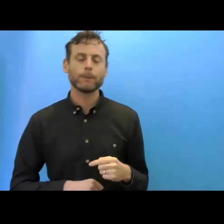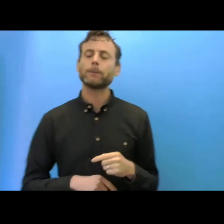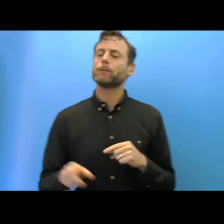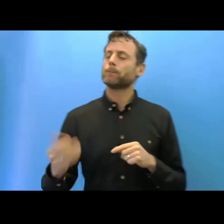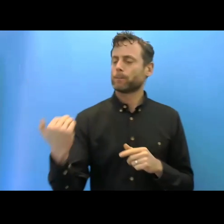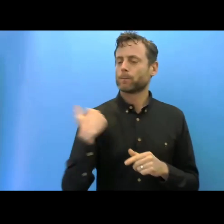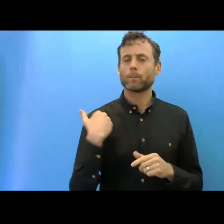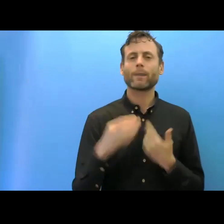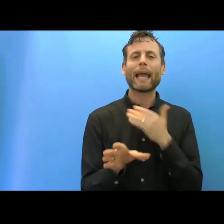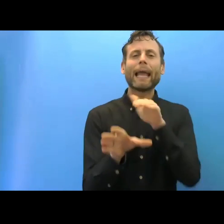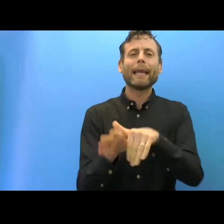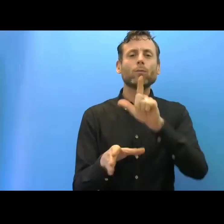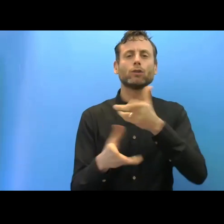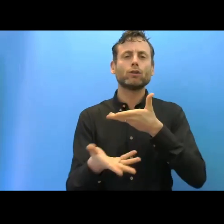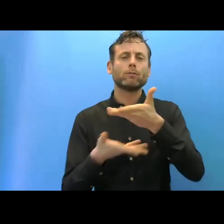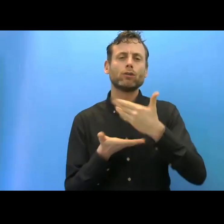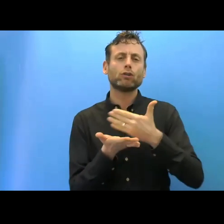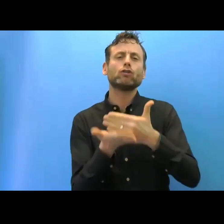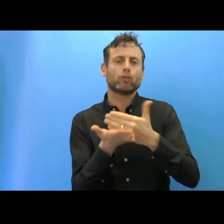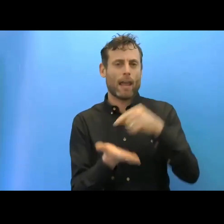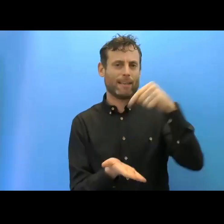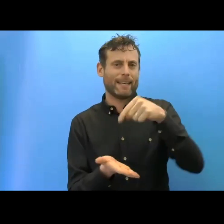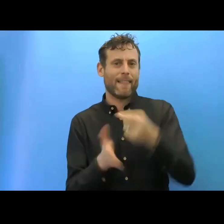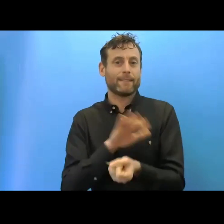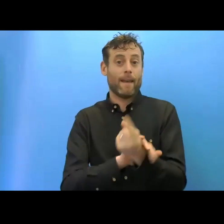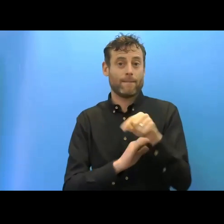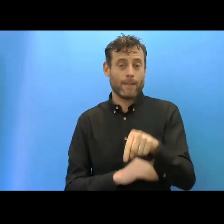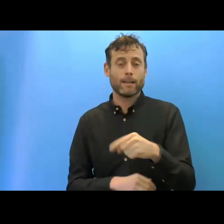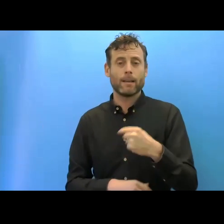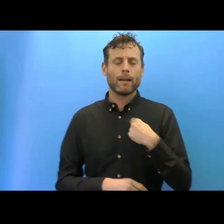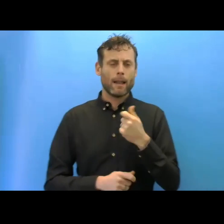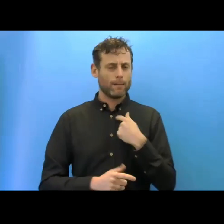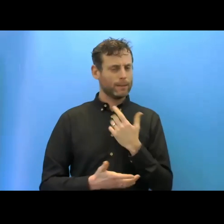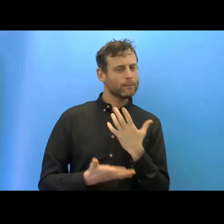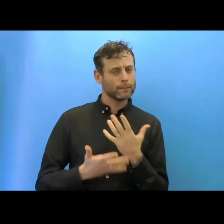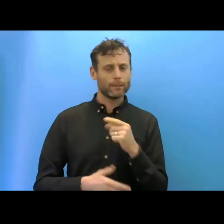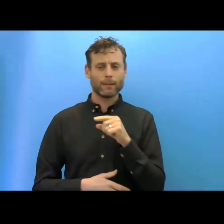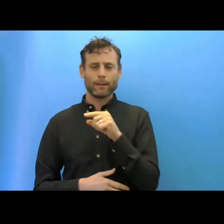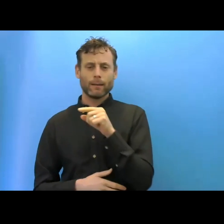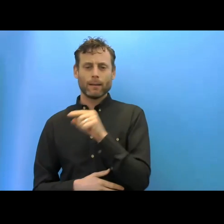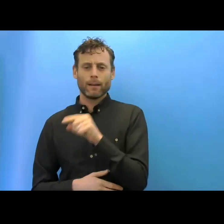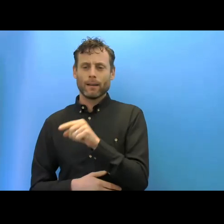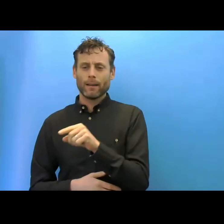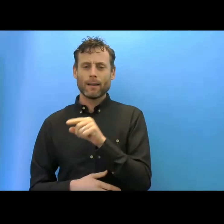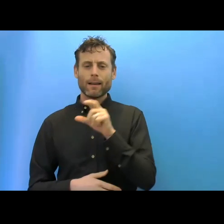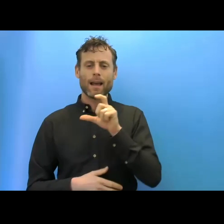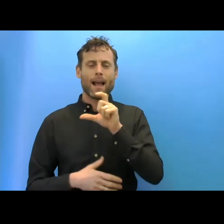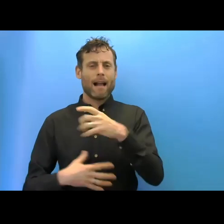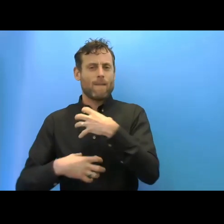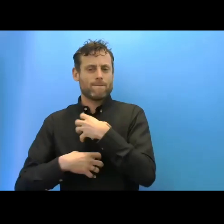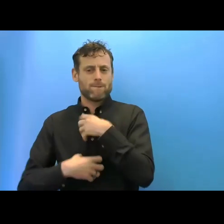a sharing event. And there was a bit of a dilemma there because Cherophobia, it's a bit of an all or nothing piece. That's the piece where I float